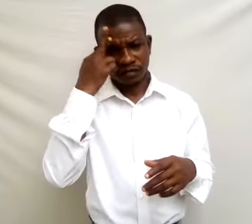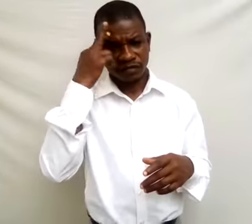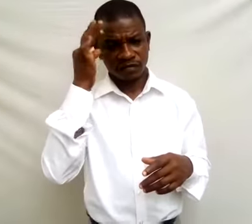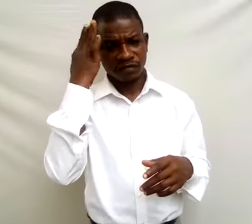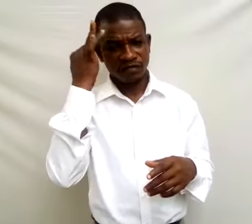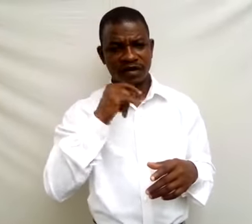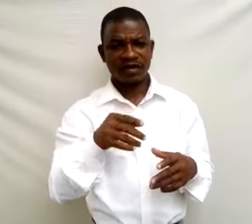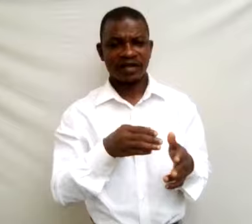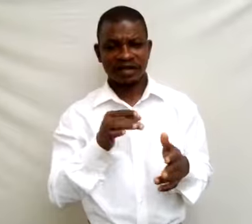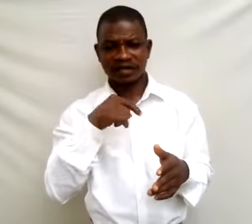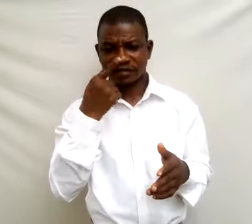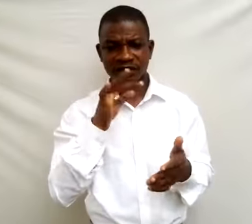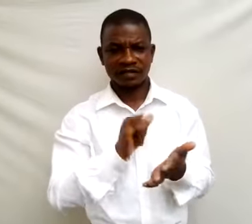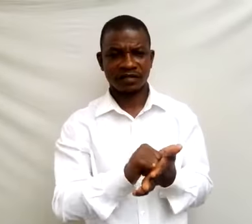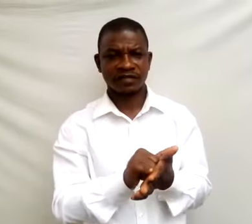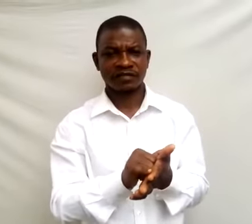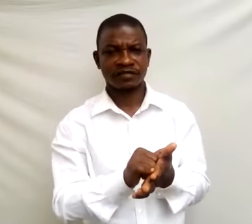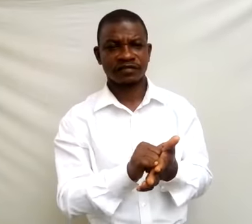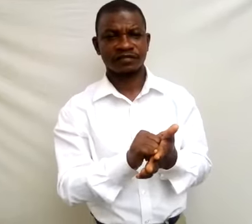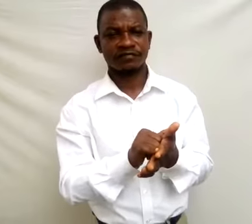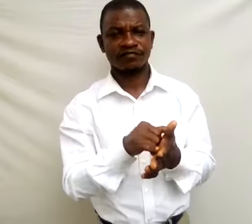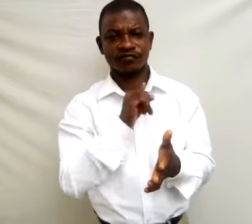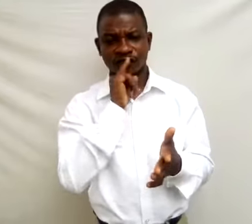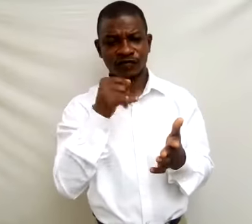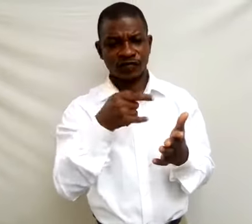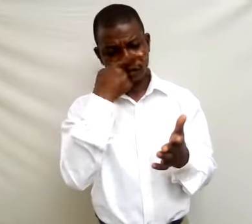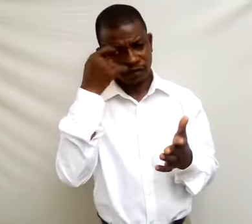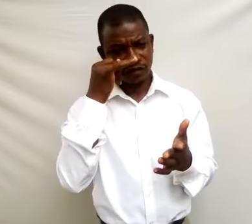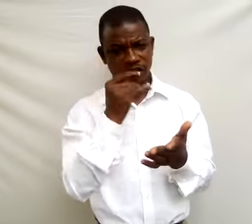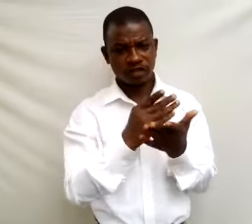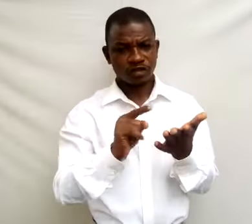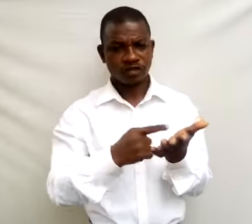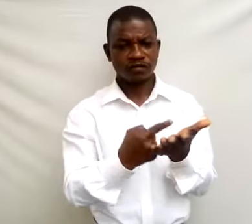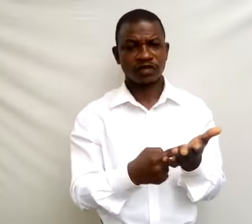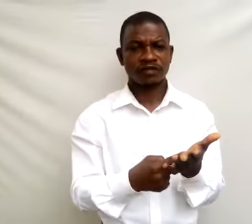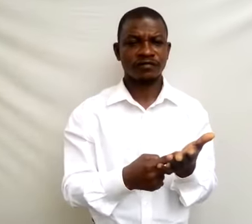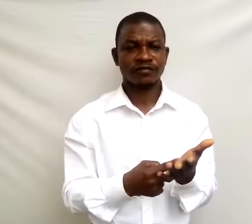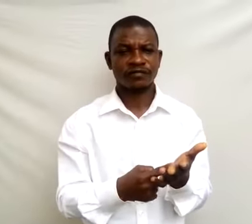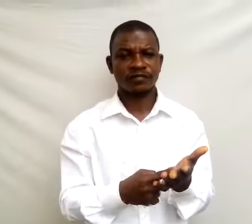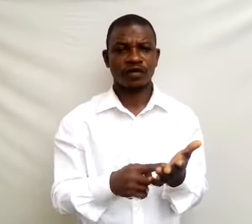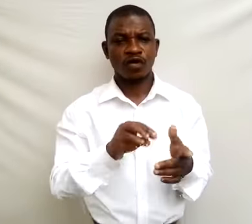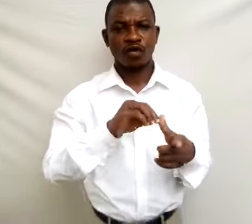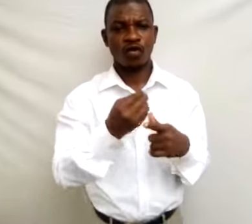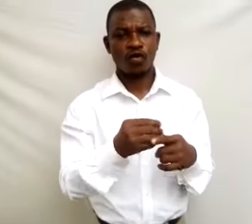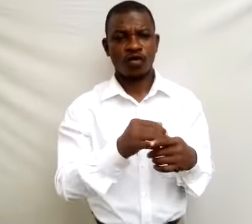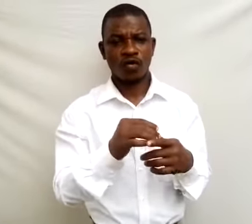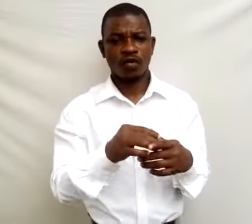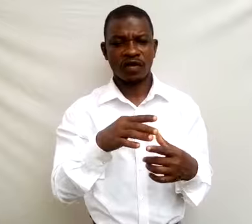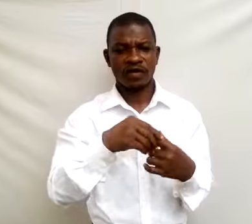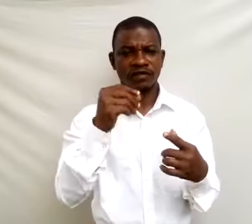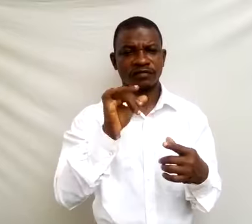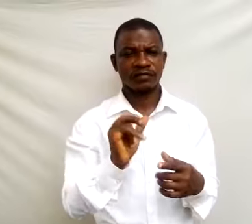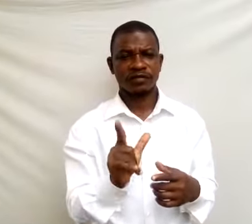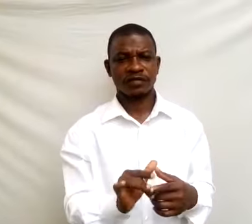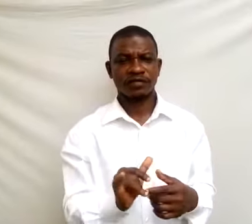stress that is because sometimes, or especially when the